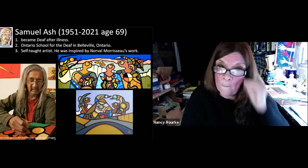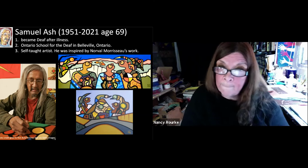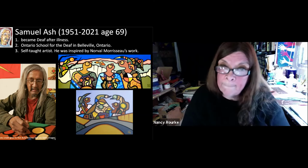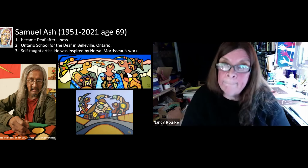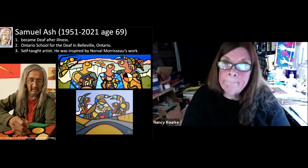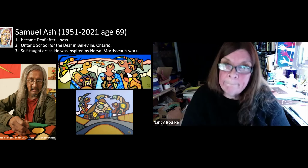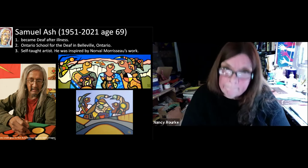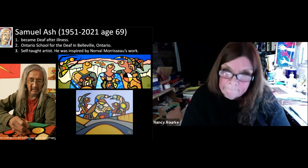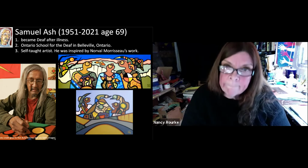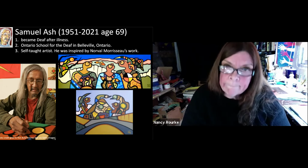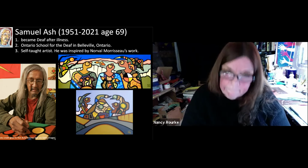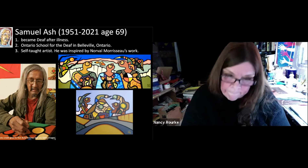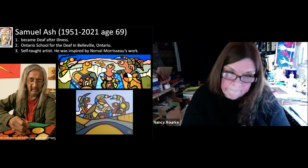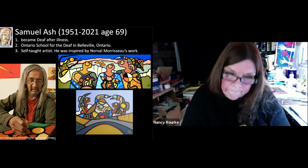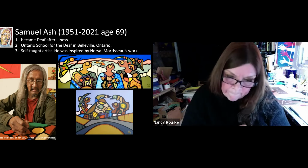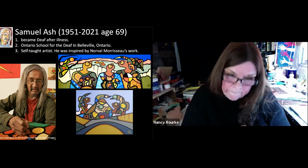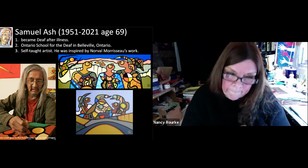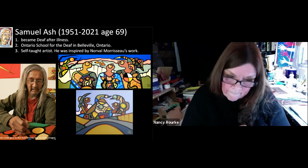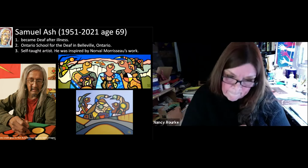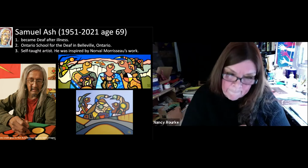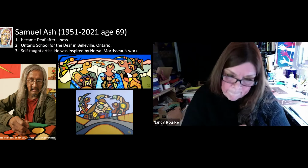and placed him in a foster home.